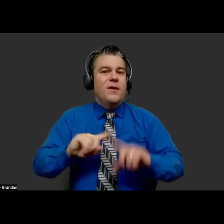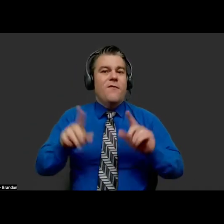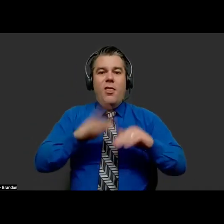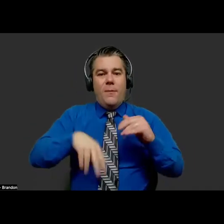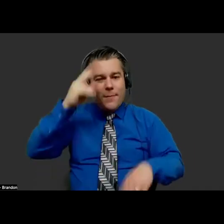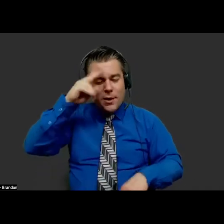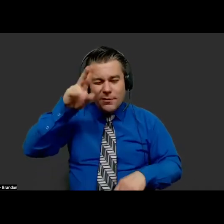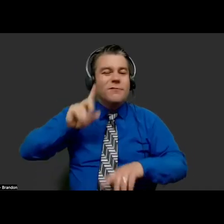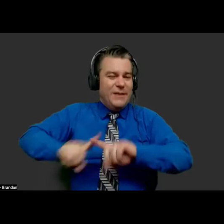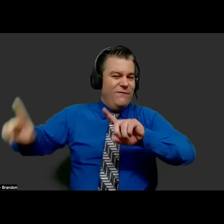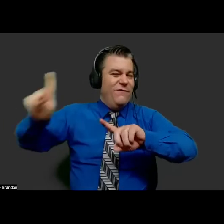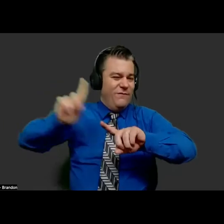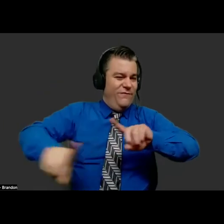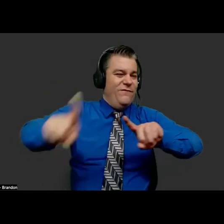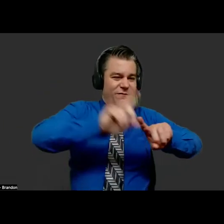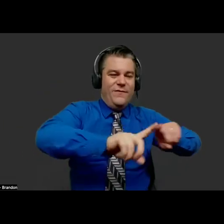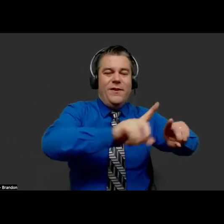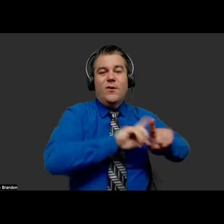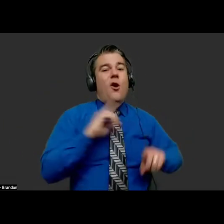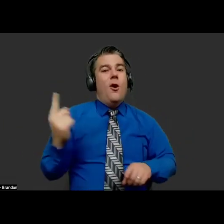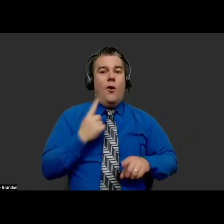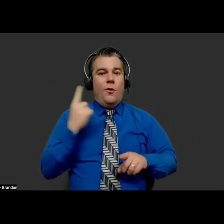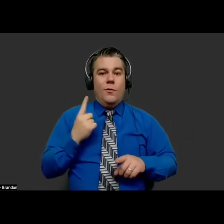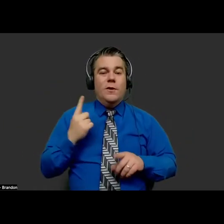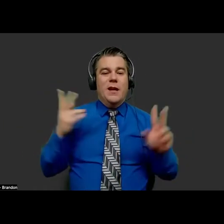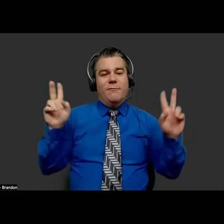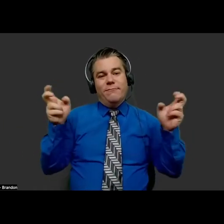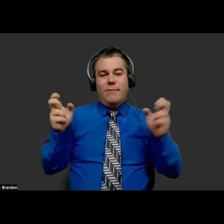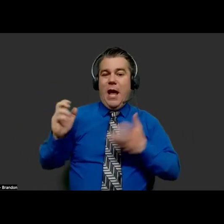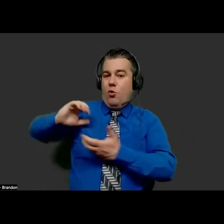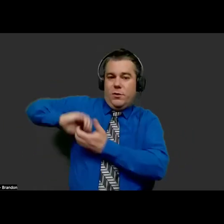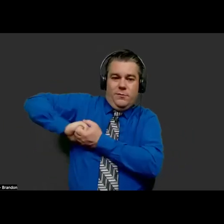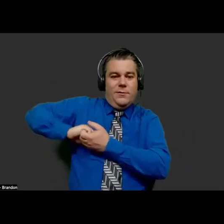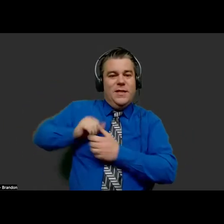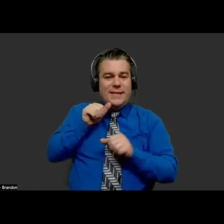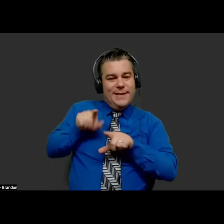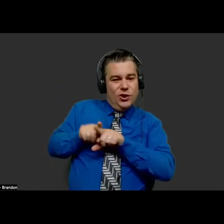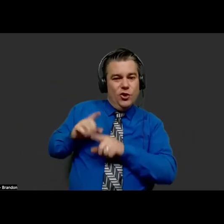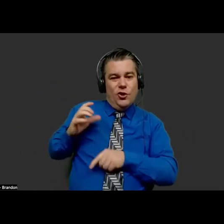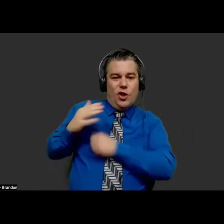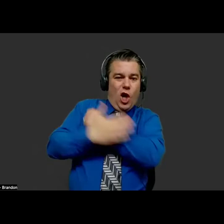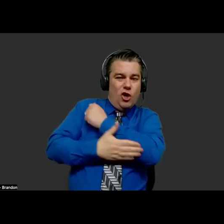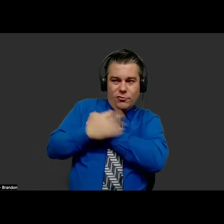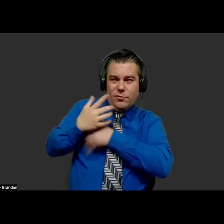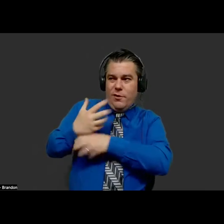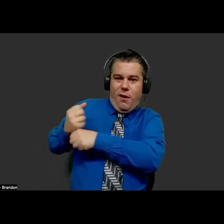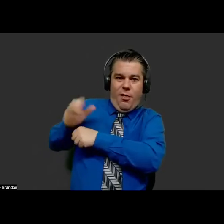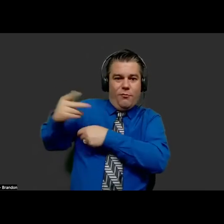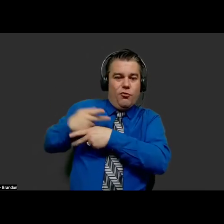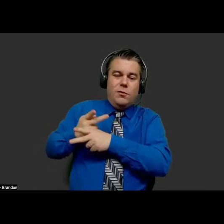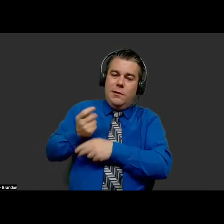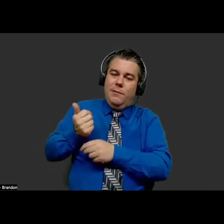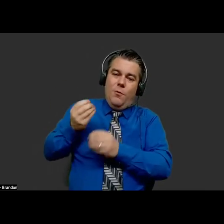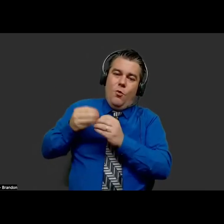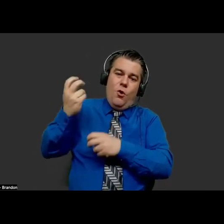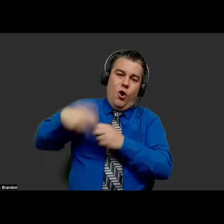process for our sister countries to get their products. Now with Canada,